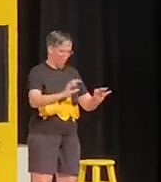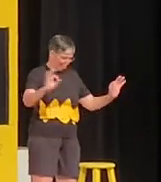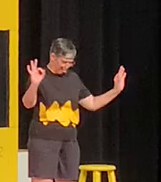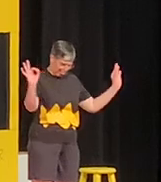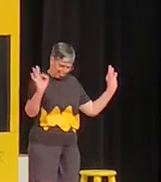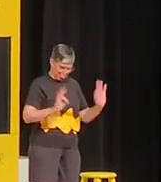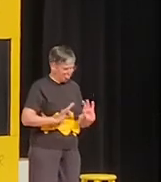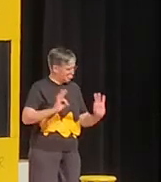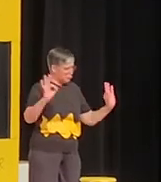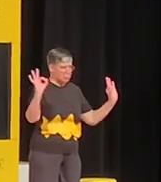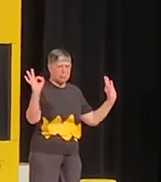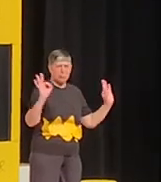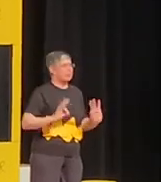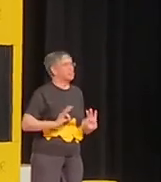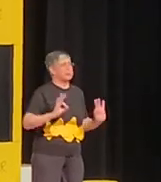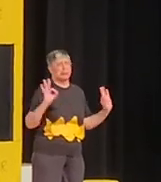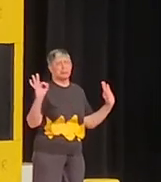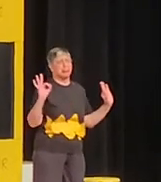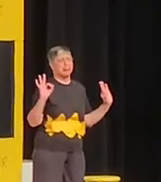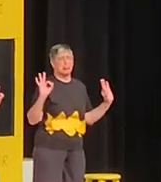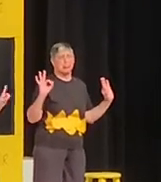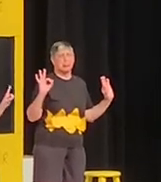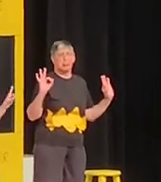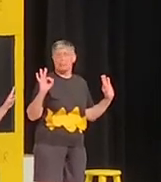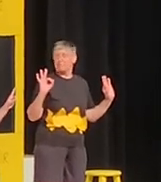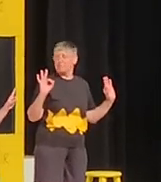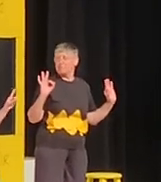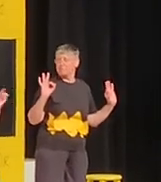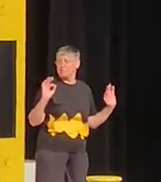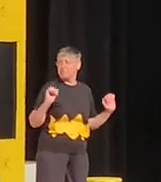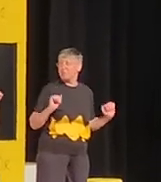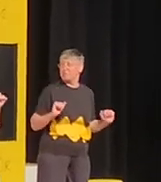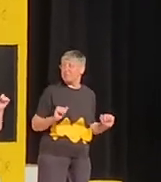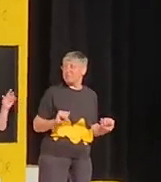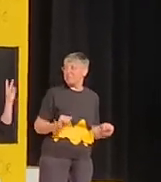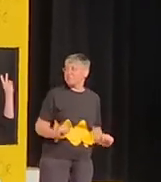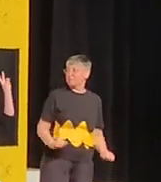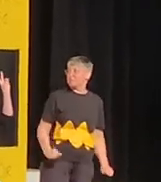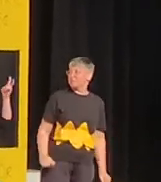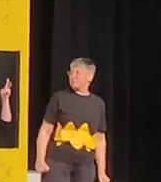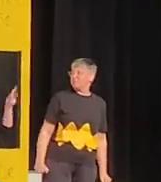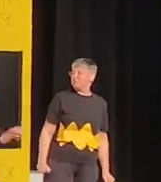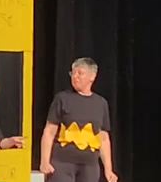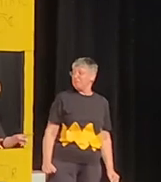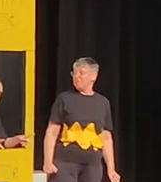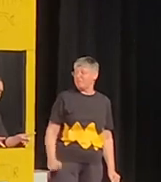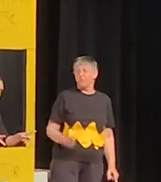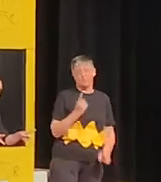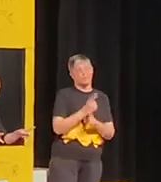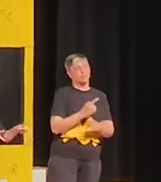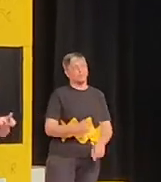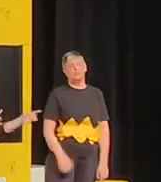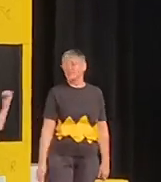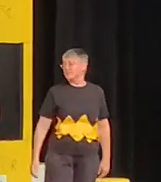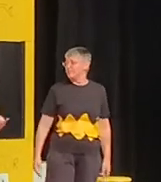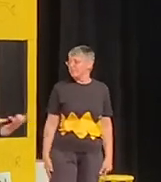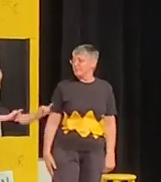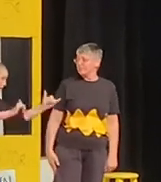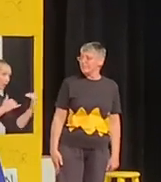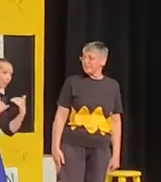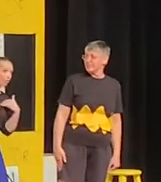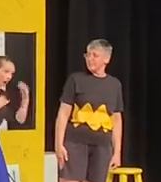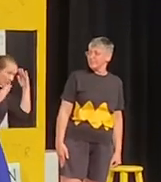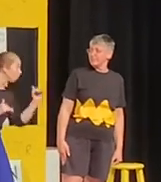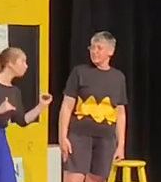as thoroughly, totally, utterly. Wait! You're not very much of a person. That's certain. And yet there